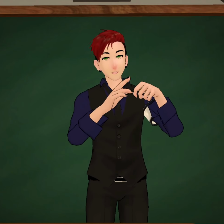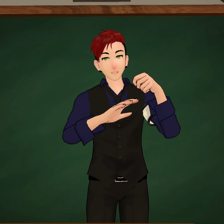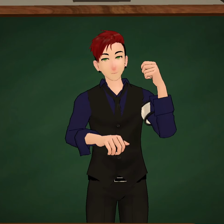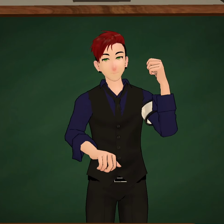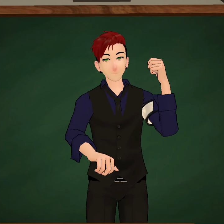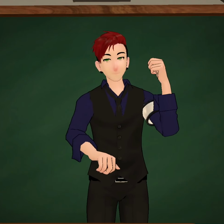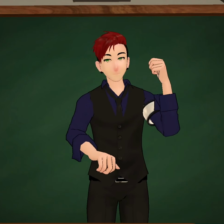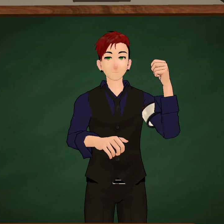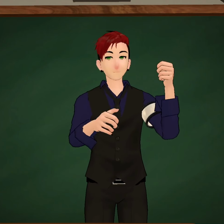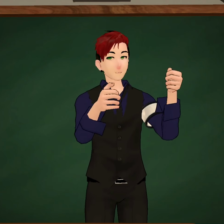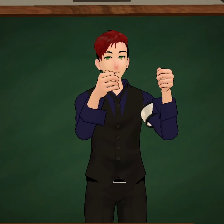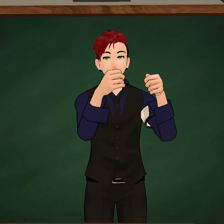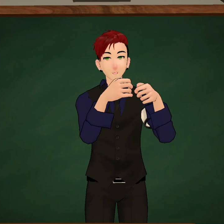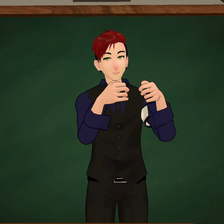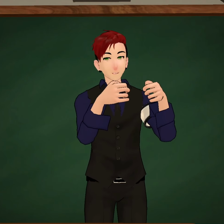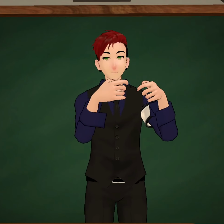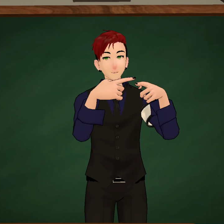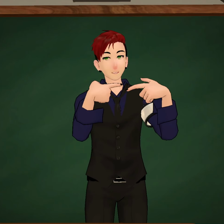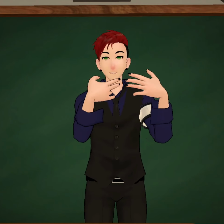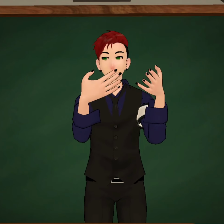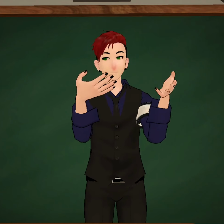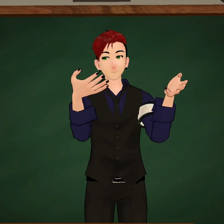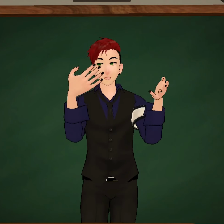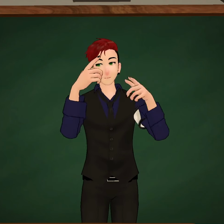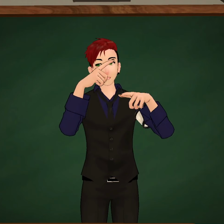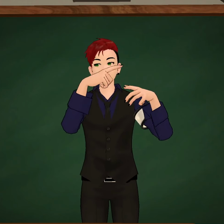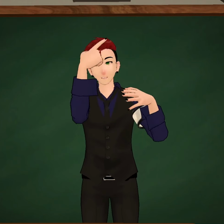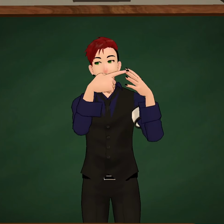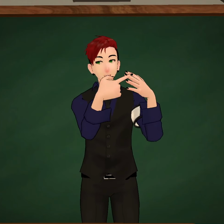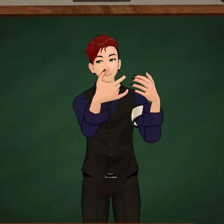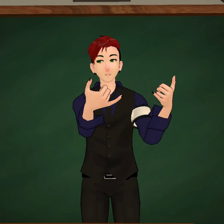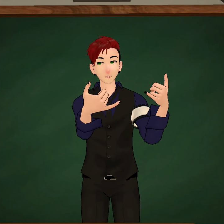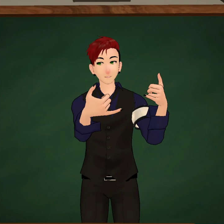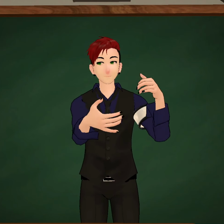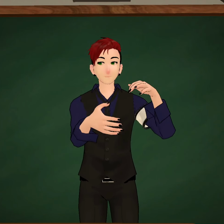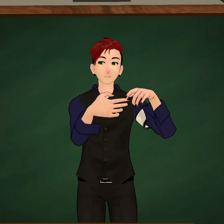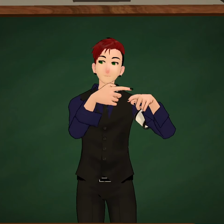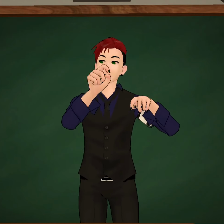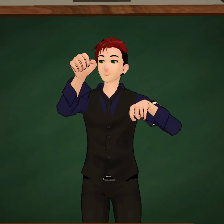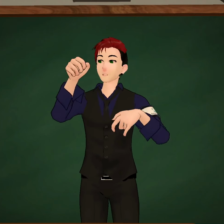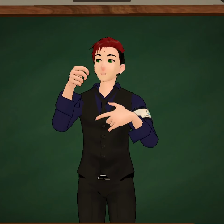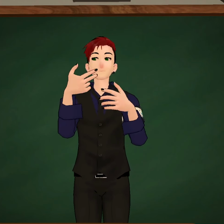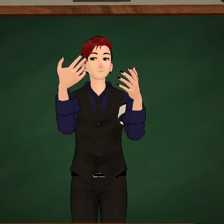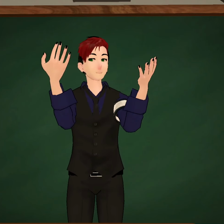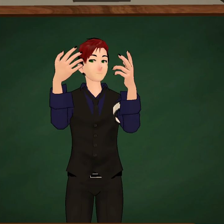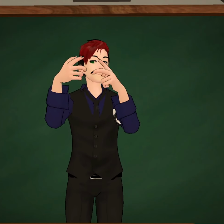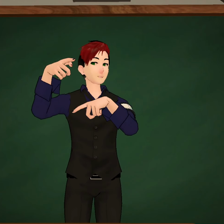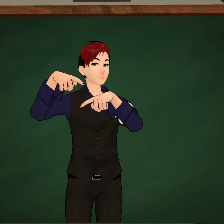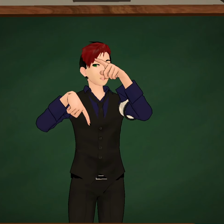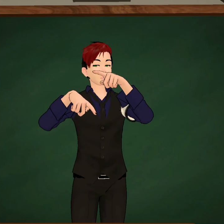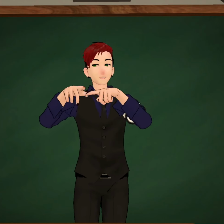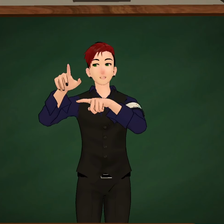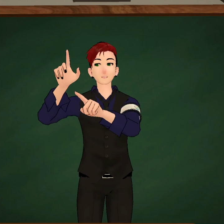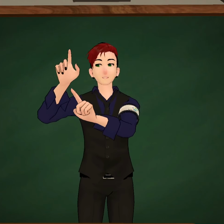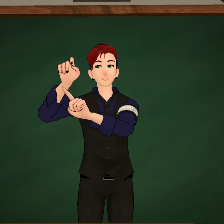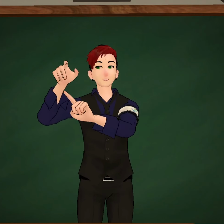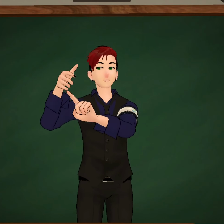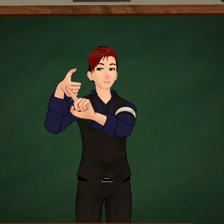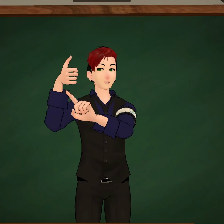that. There's more. It's just, I can't think of any right now. But, so, again, going back to the fact that ASL